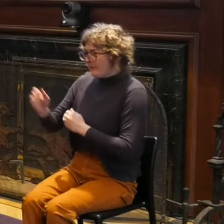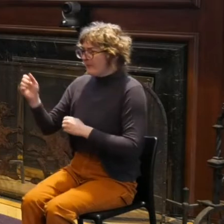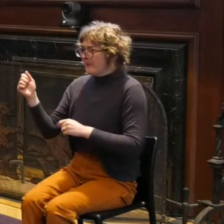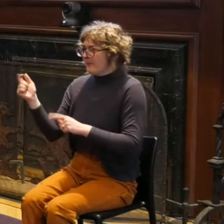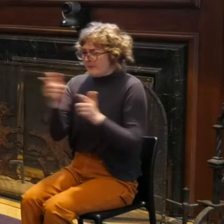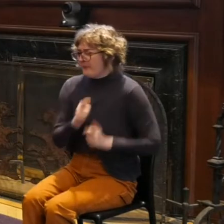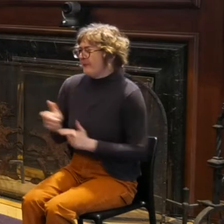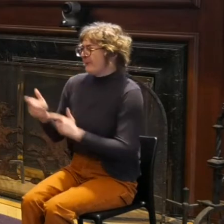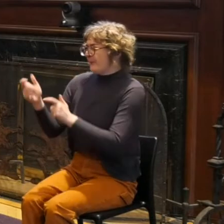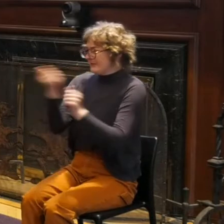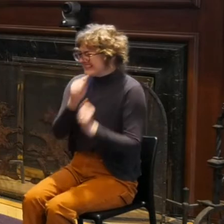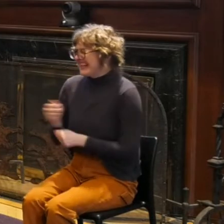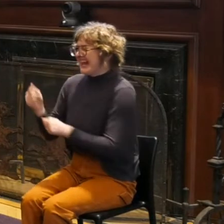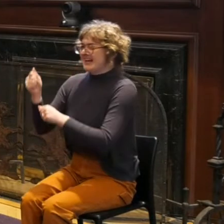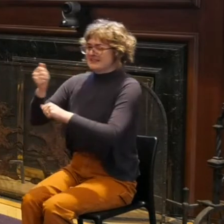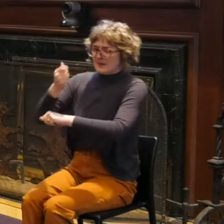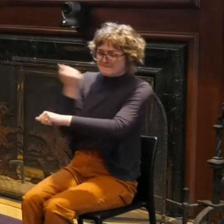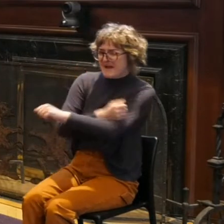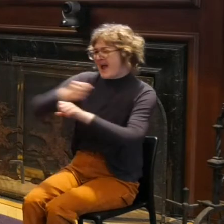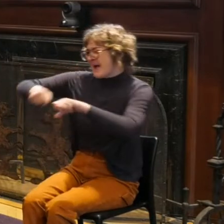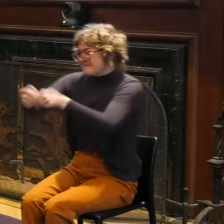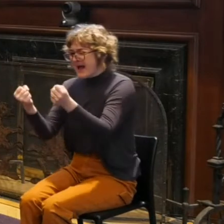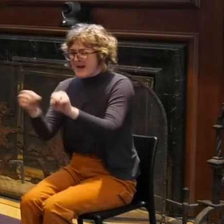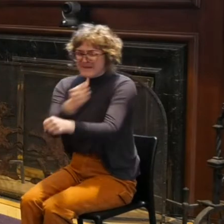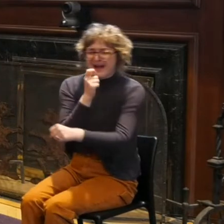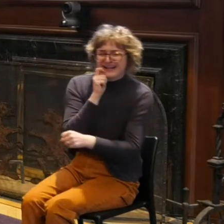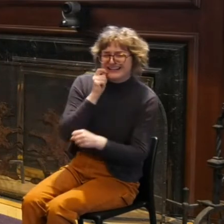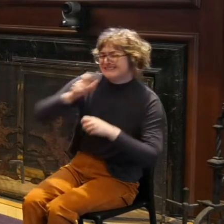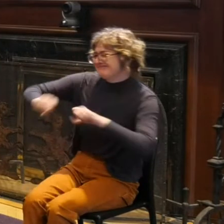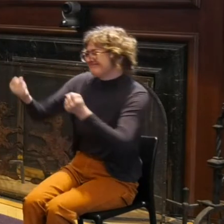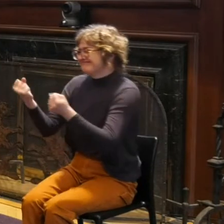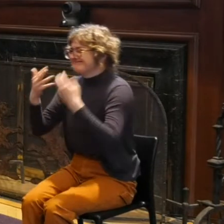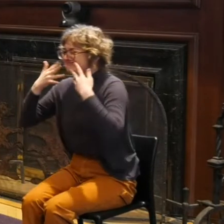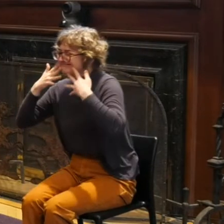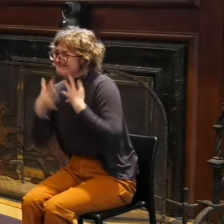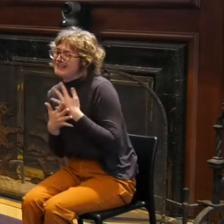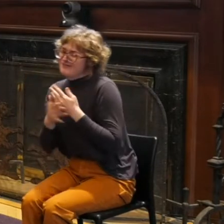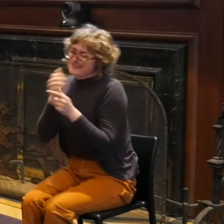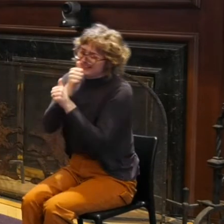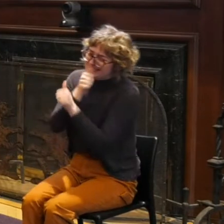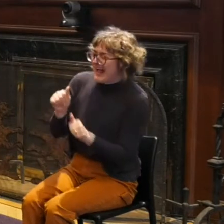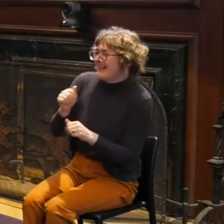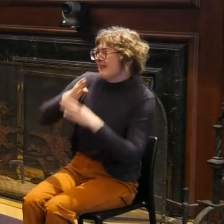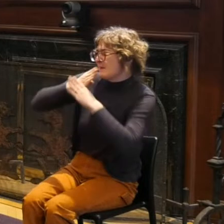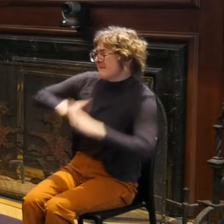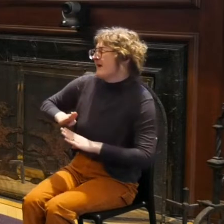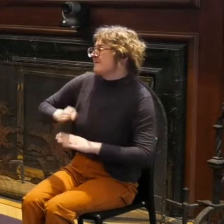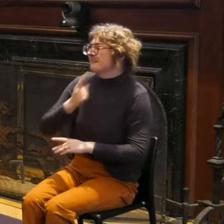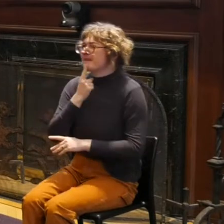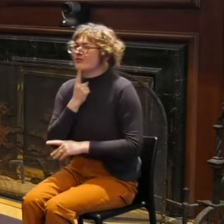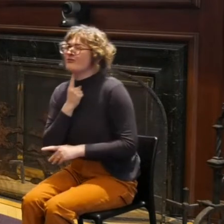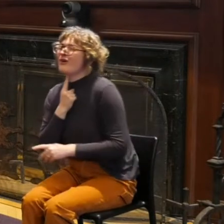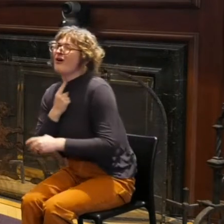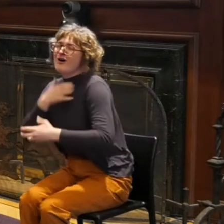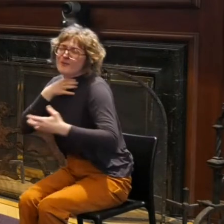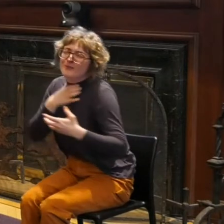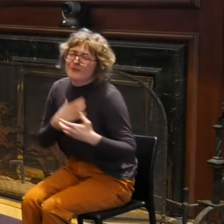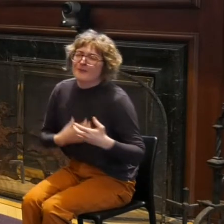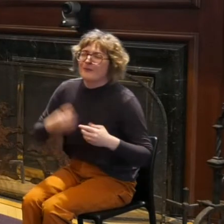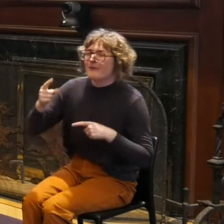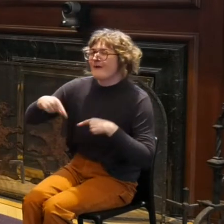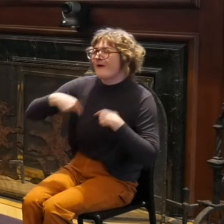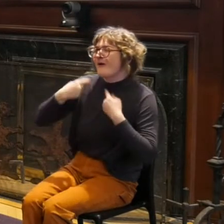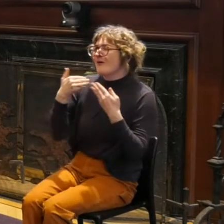and guns. They cracked bones and skin to keep these words silent, to keep these throats thirsty and always